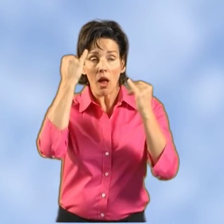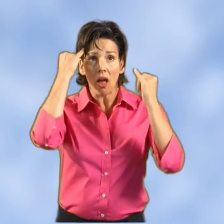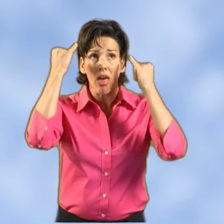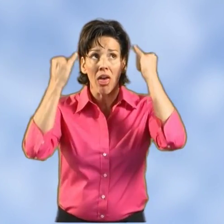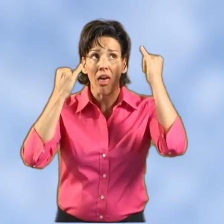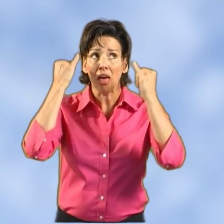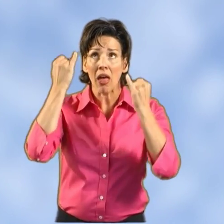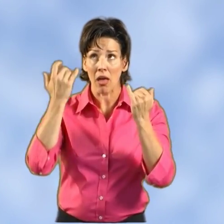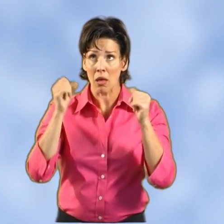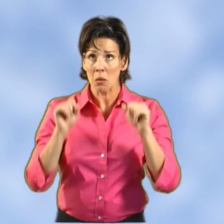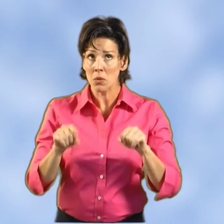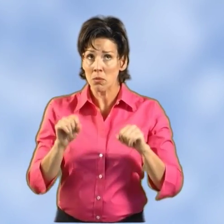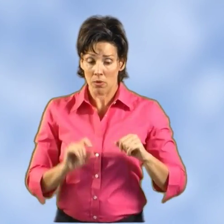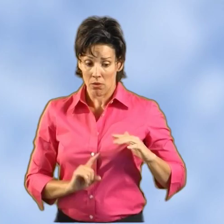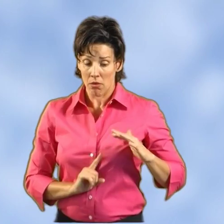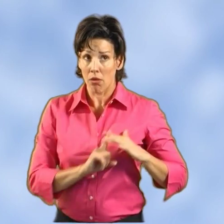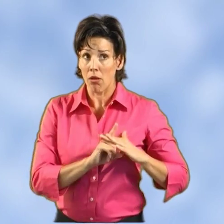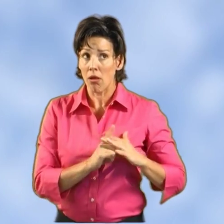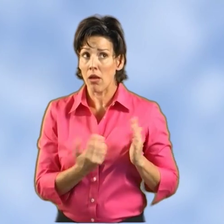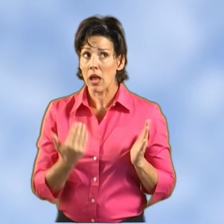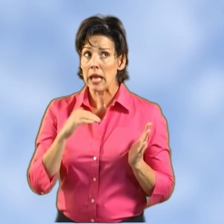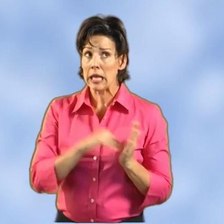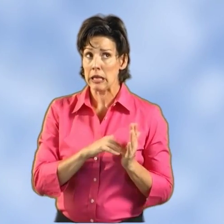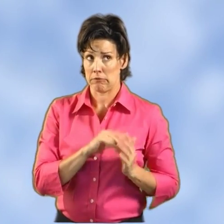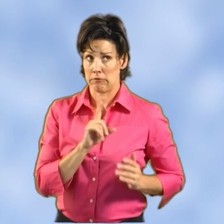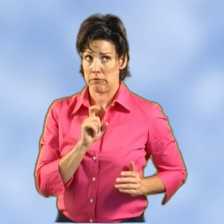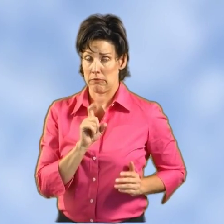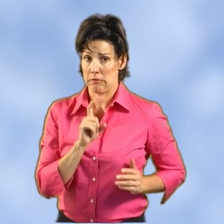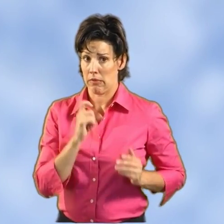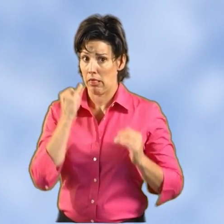And about the possibility of recurrence.